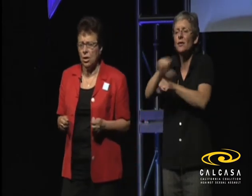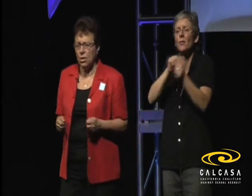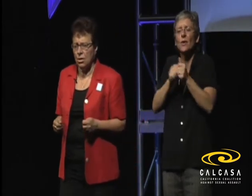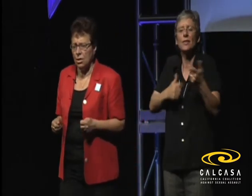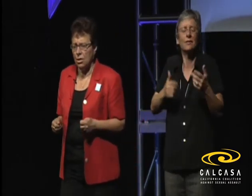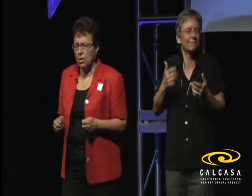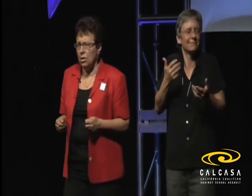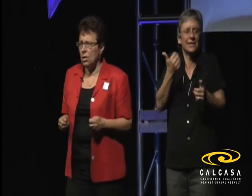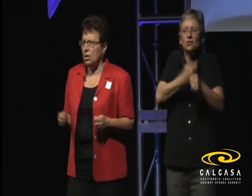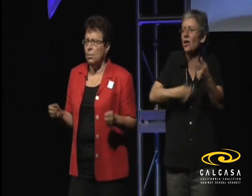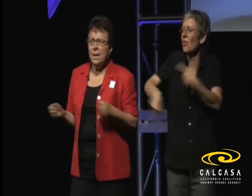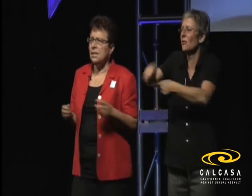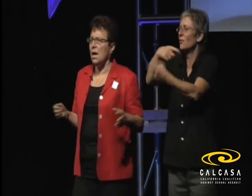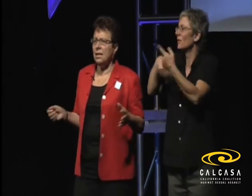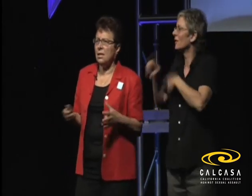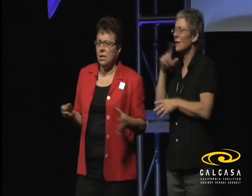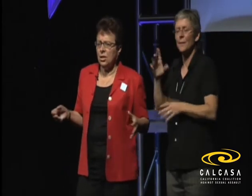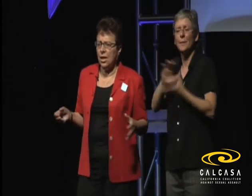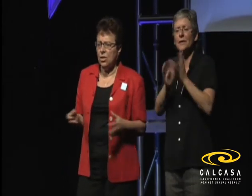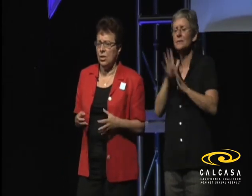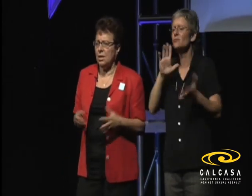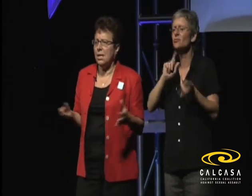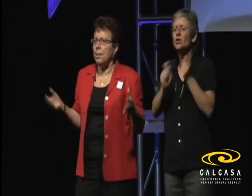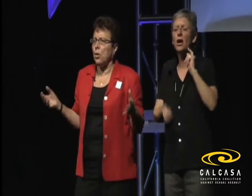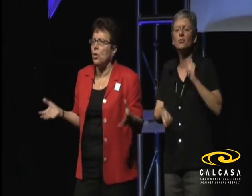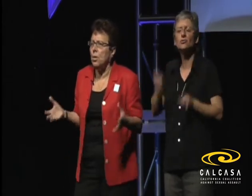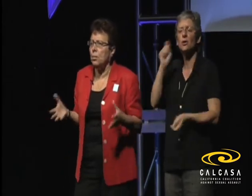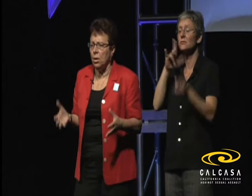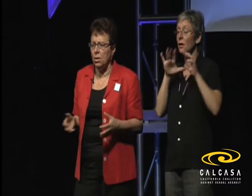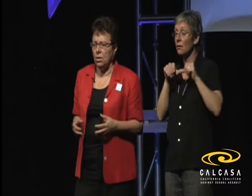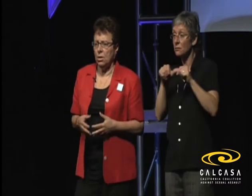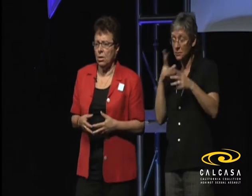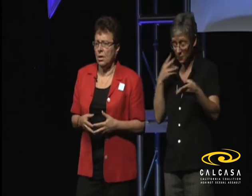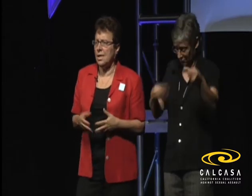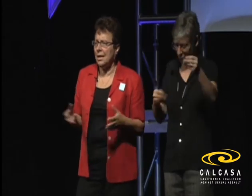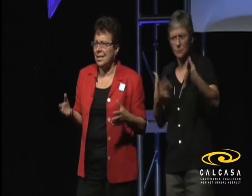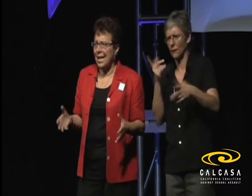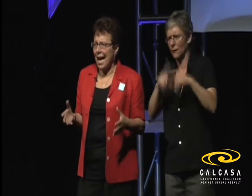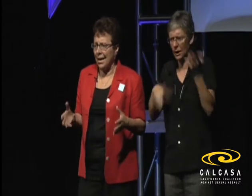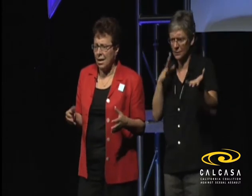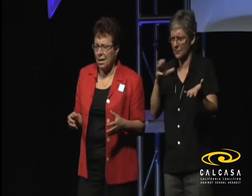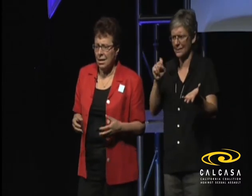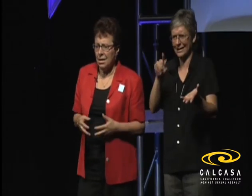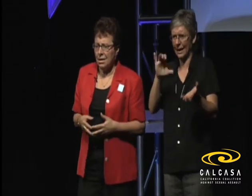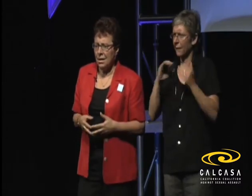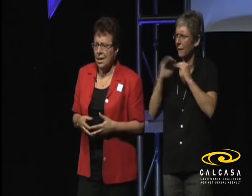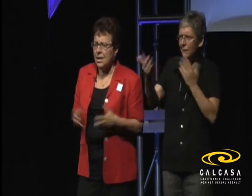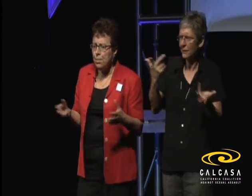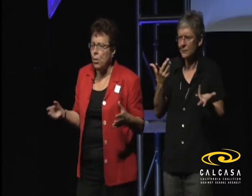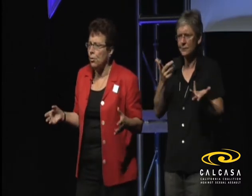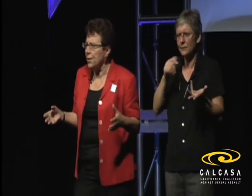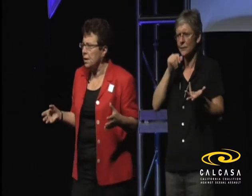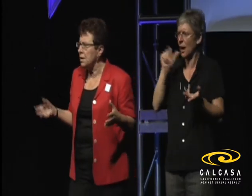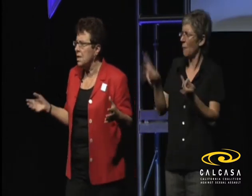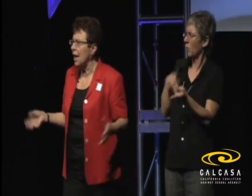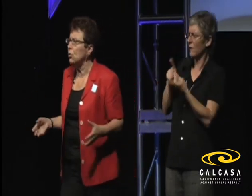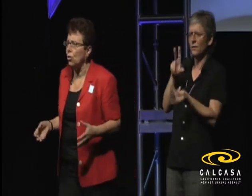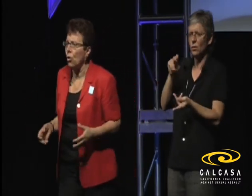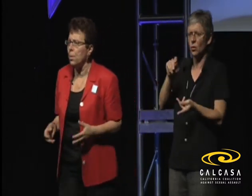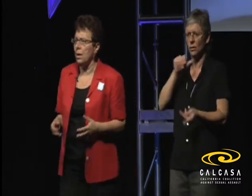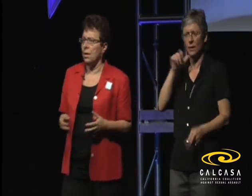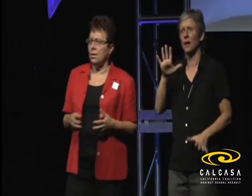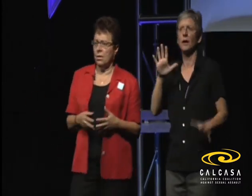with each other. Peace constantly changes. It's not permeable. It's not static. It is imperfect. It's